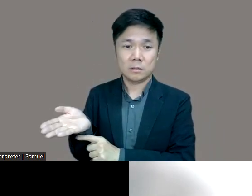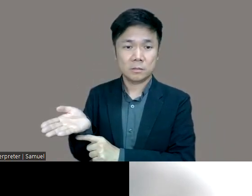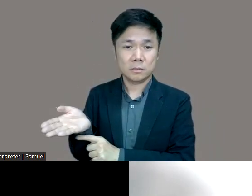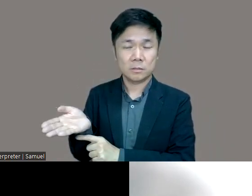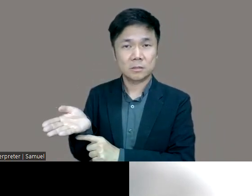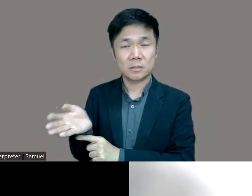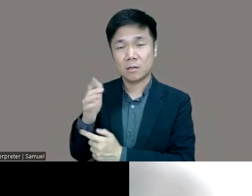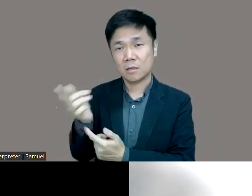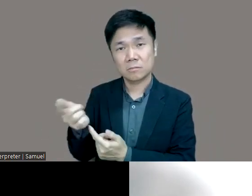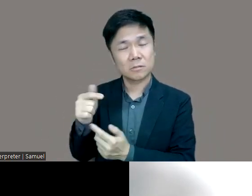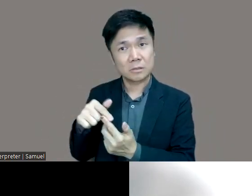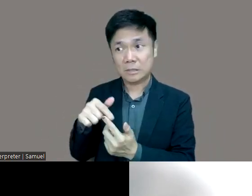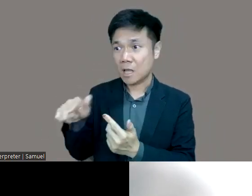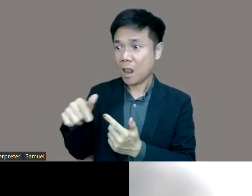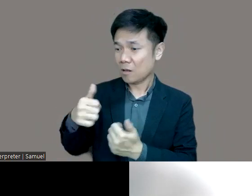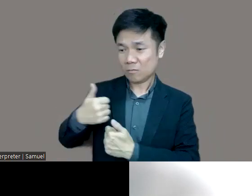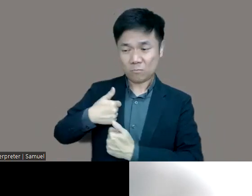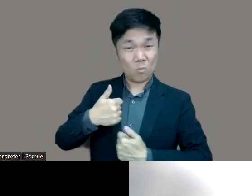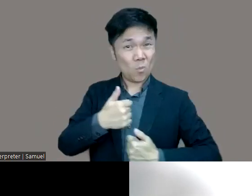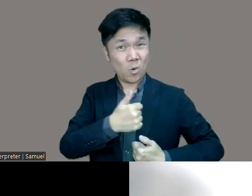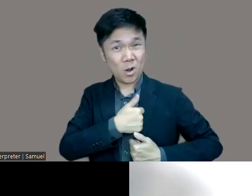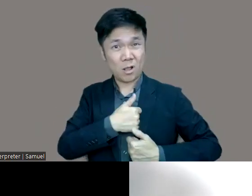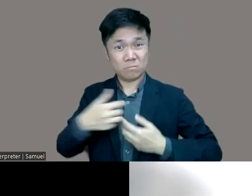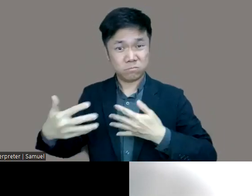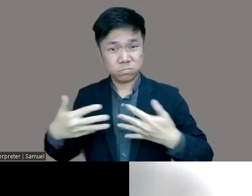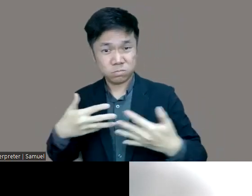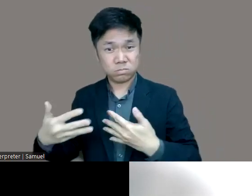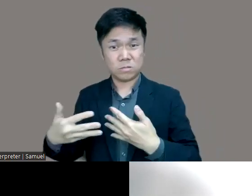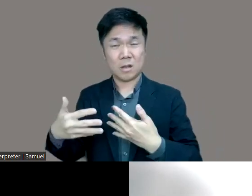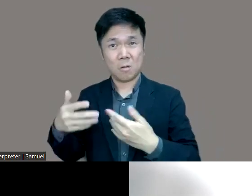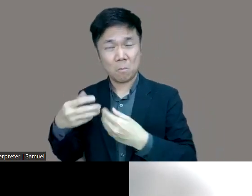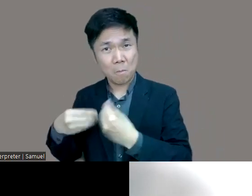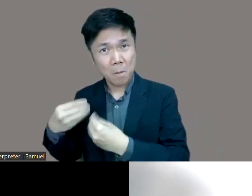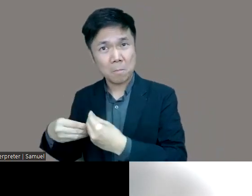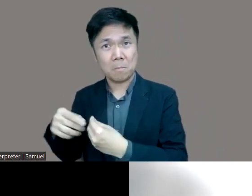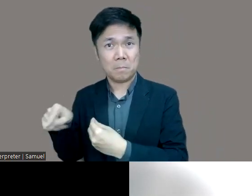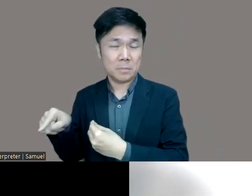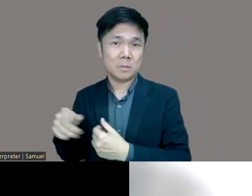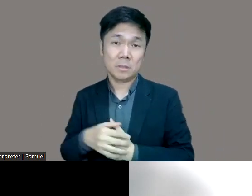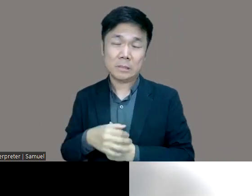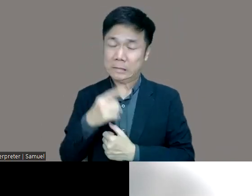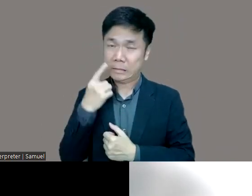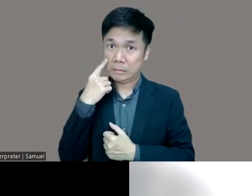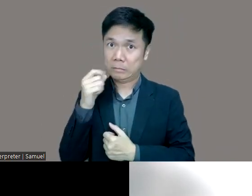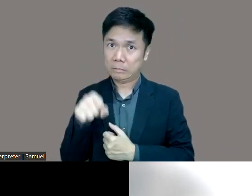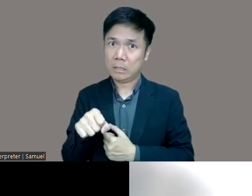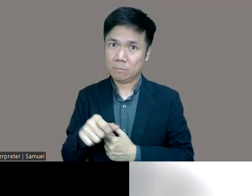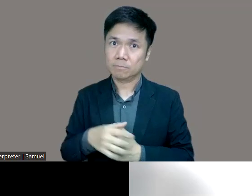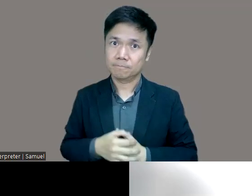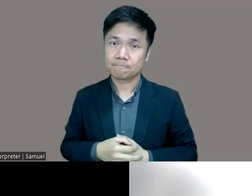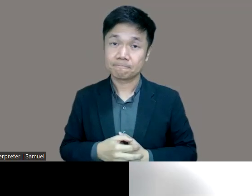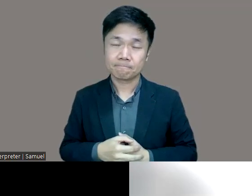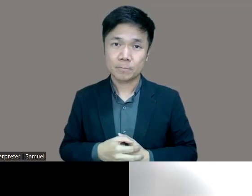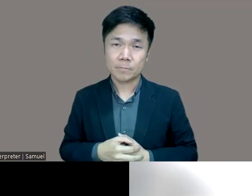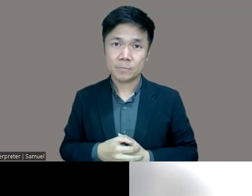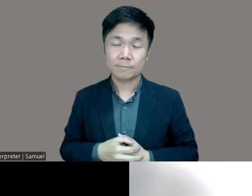gender, conflict situation, and so forth. So I feel these are vital areas that we really need to take into consideration. And then